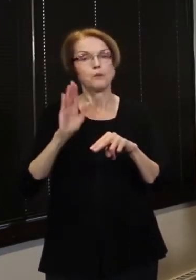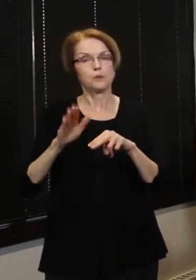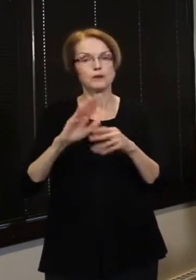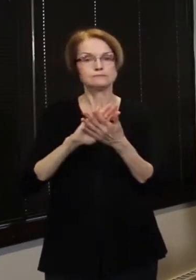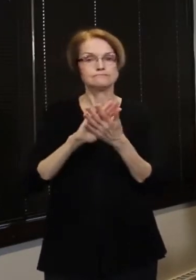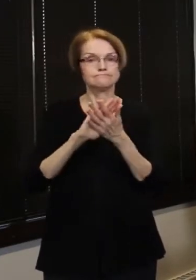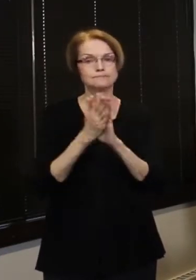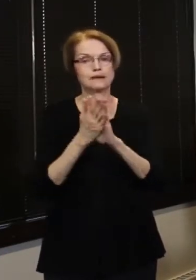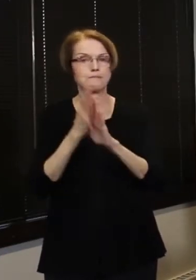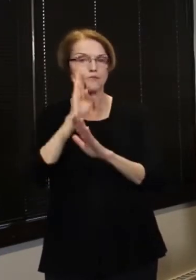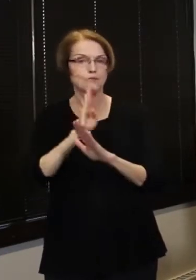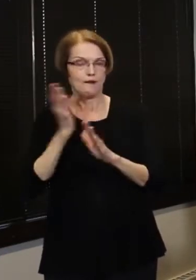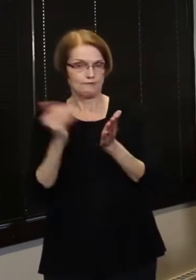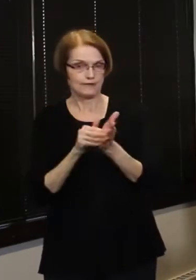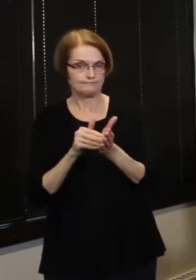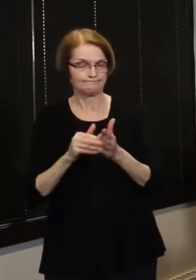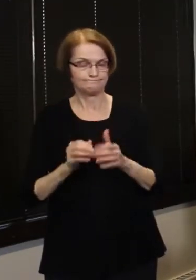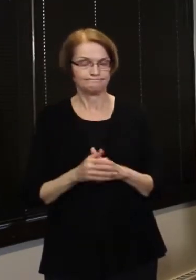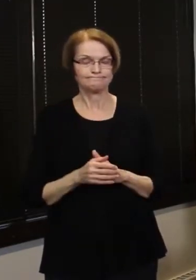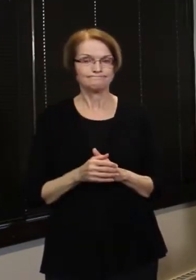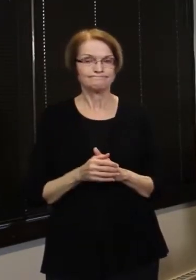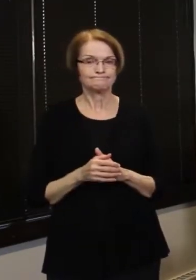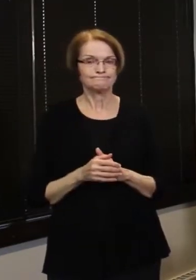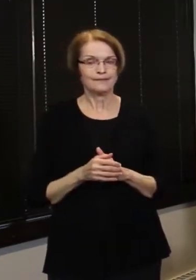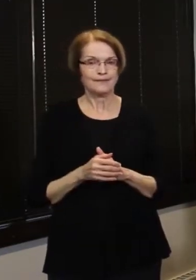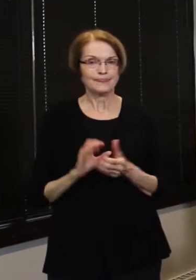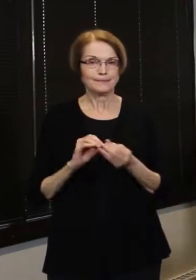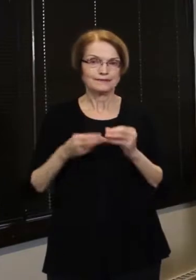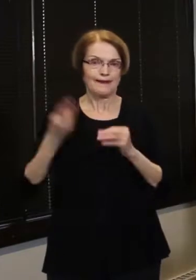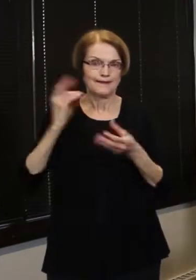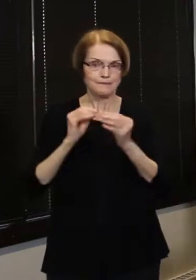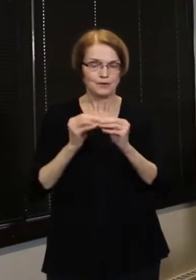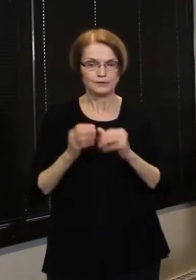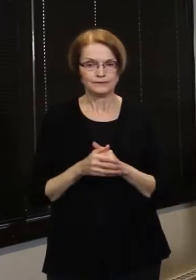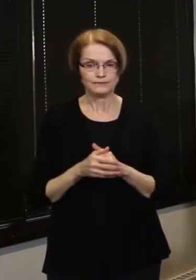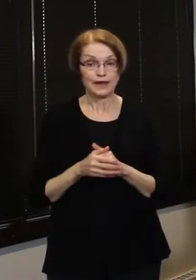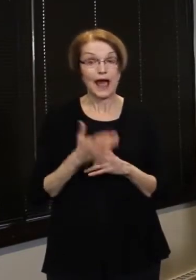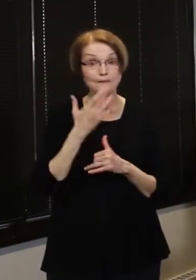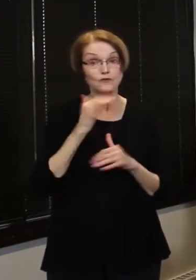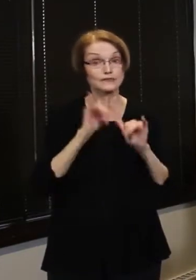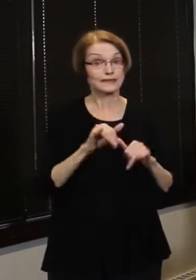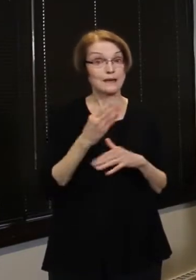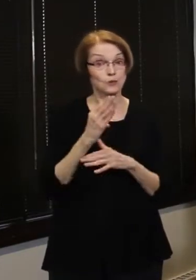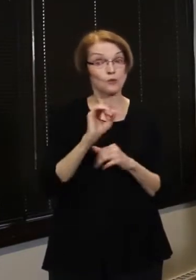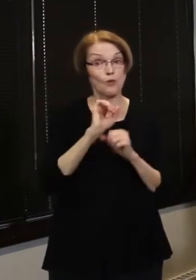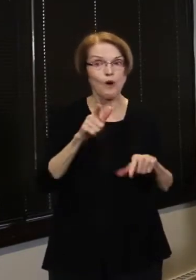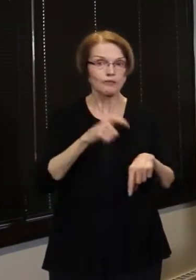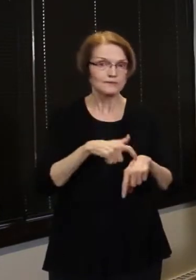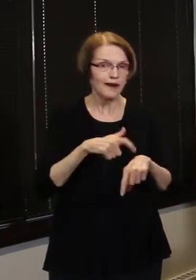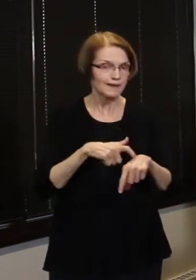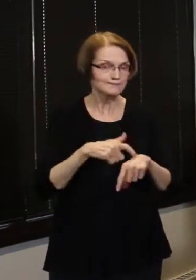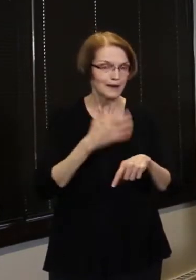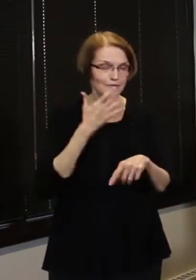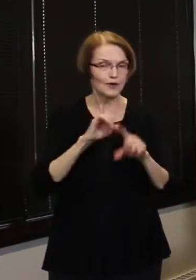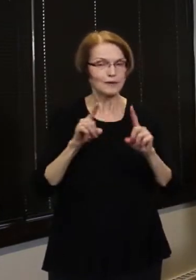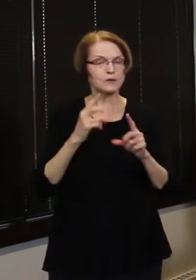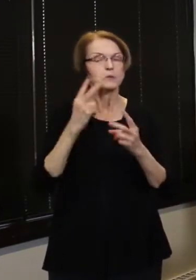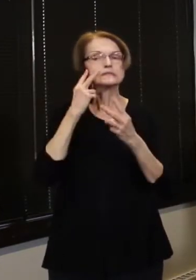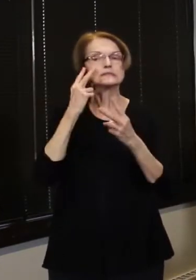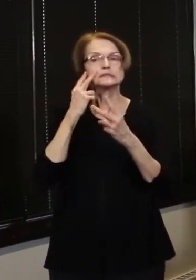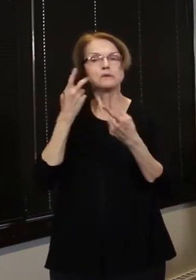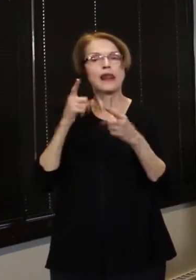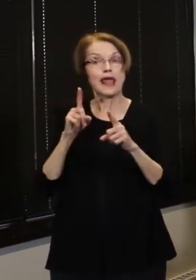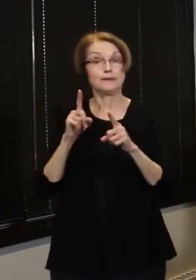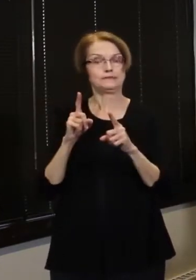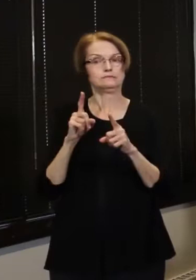turn back to that brown color. Again, I want it to be blue all of the time, but we have to see what